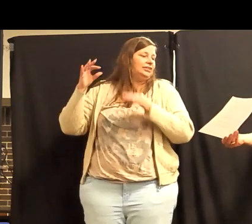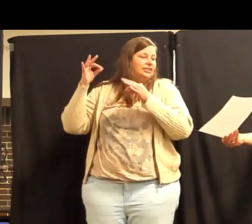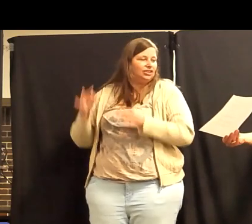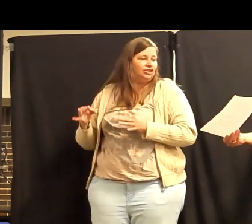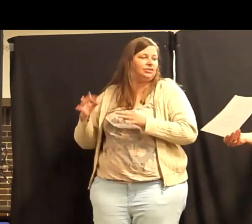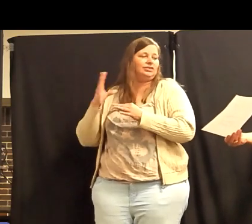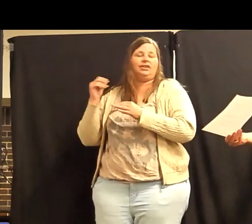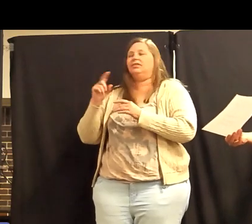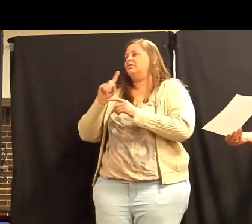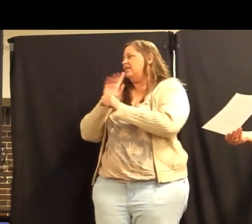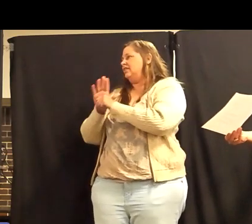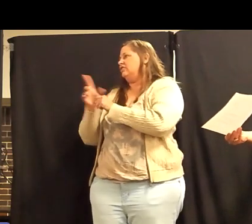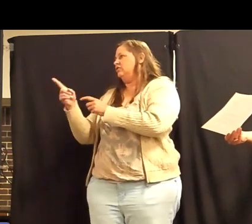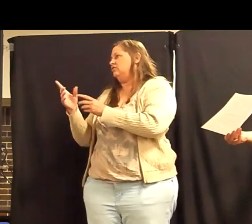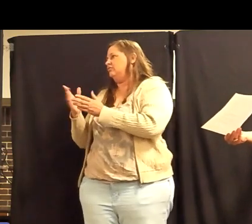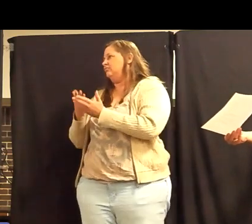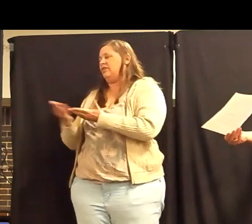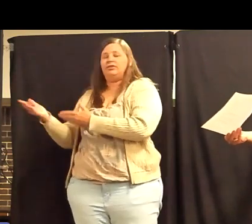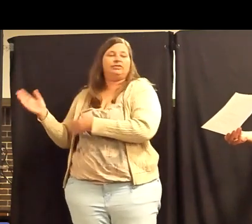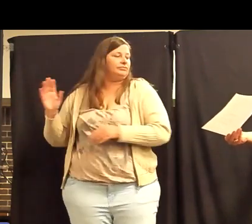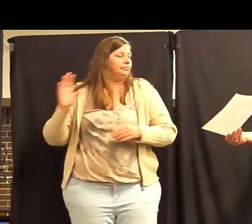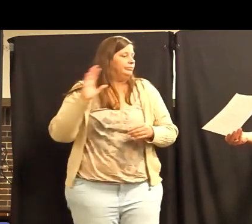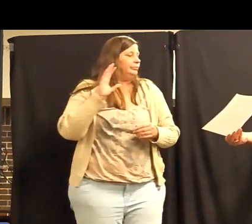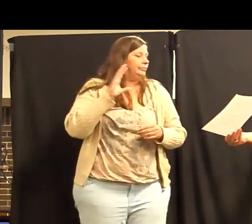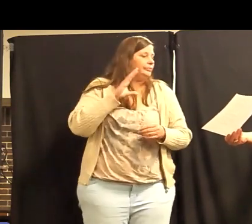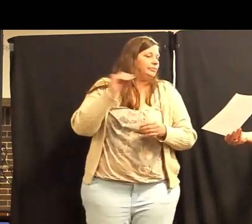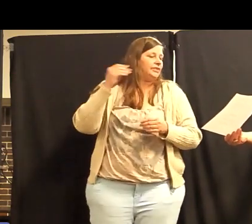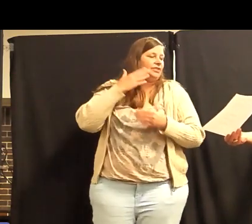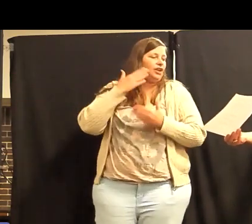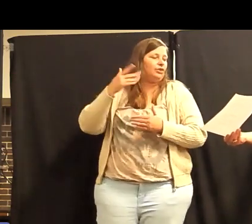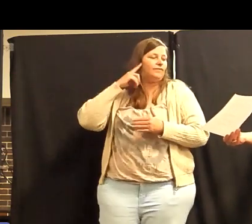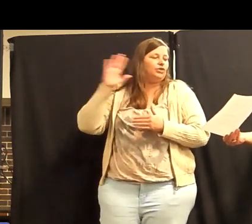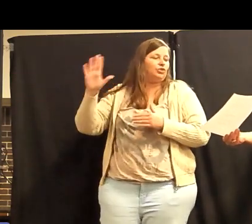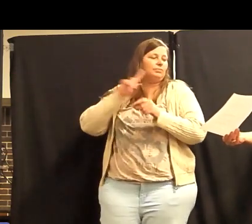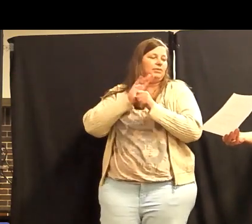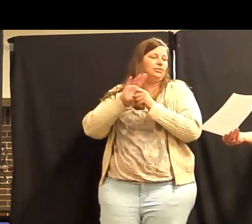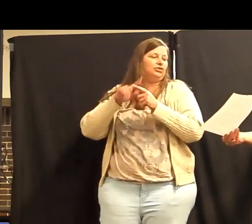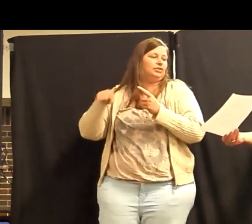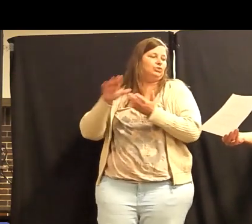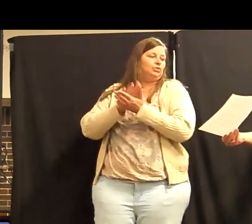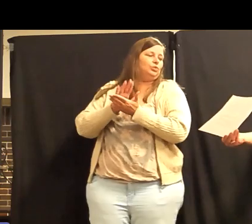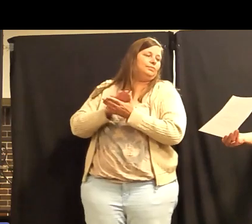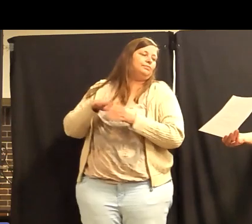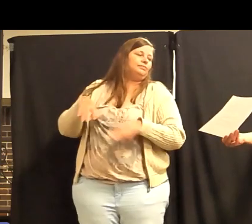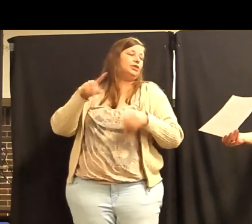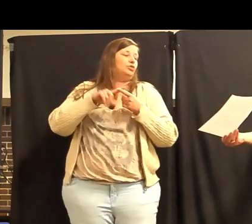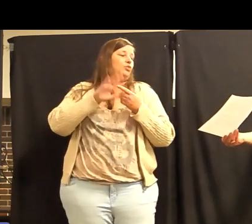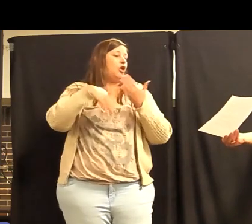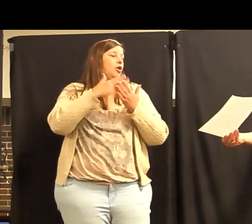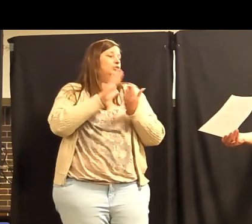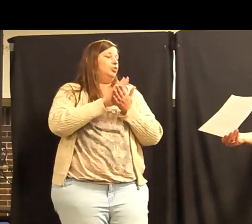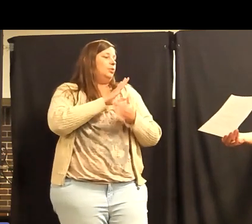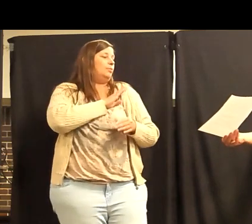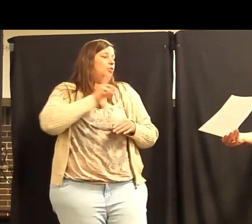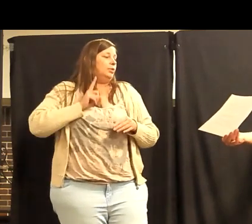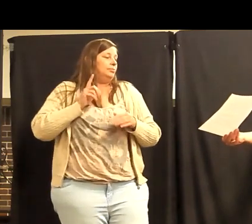hours of data and decisions and dedication that you carry. And I want to thank you for your commitment to the